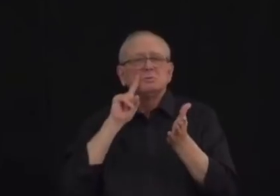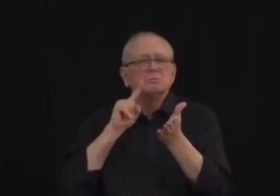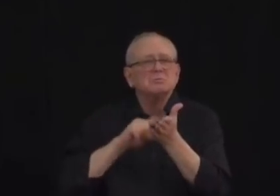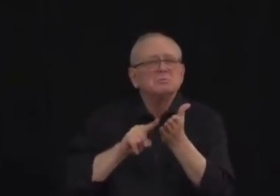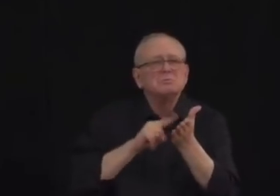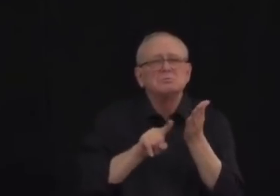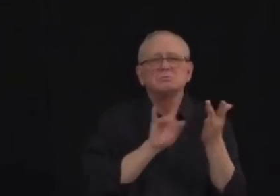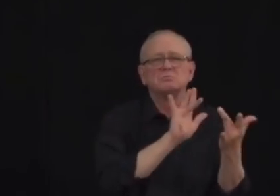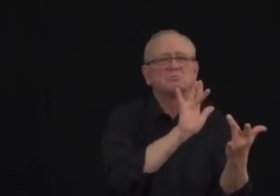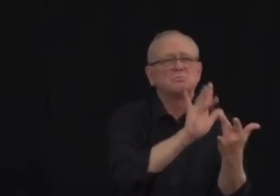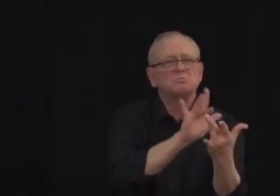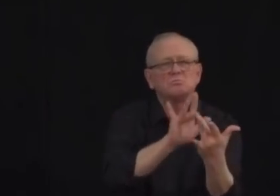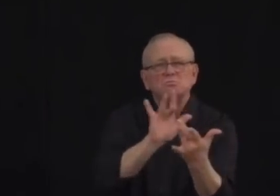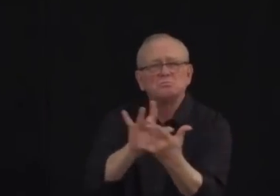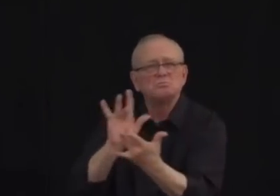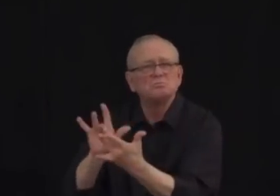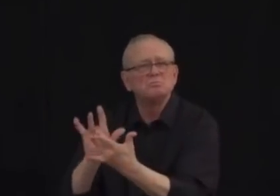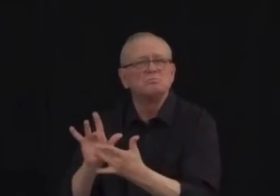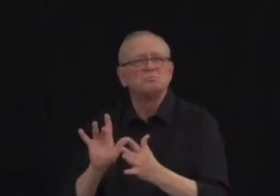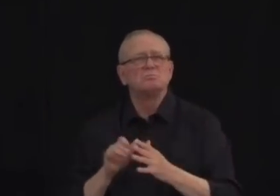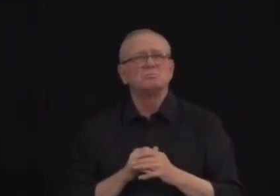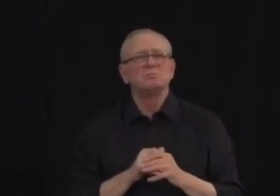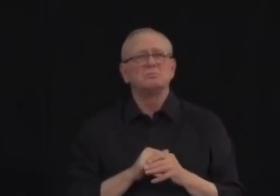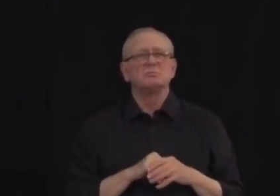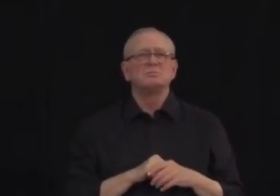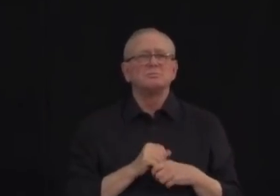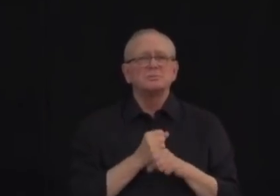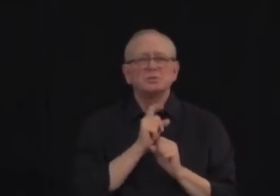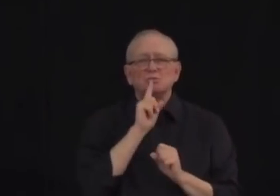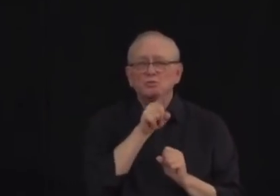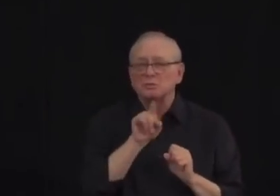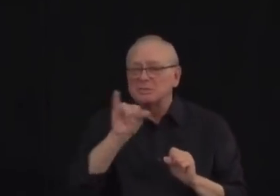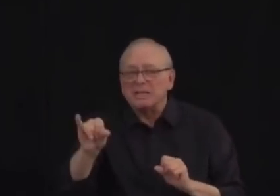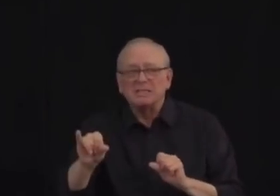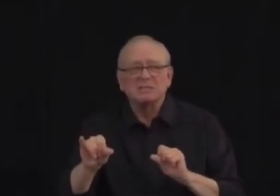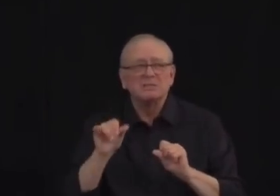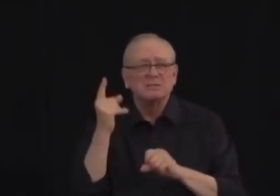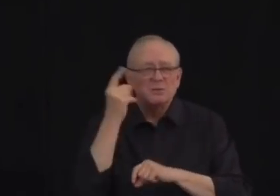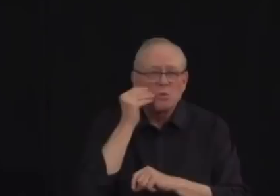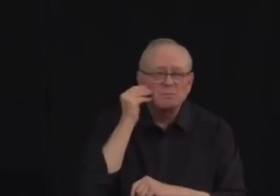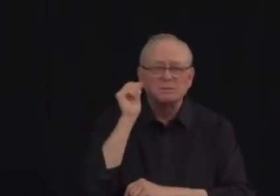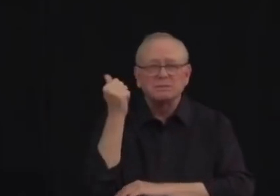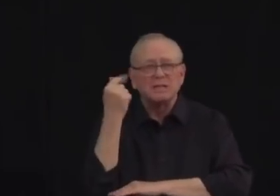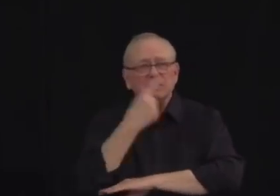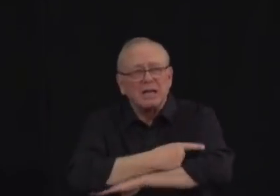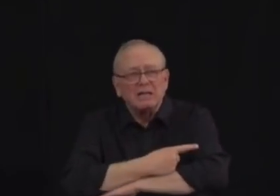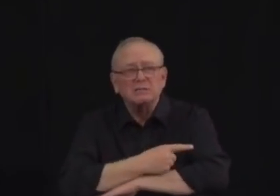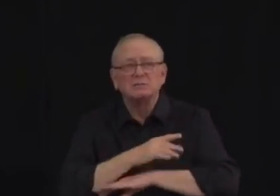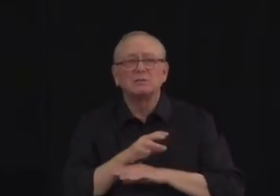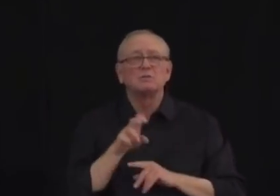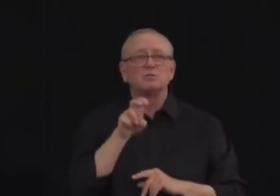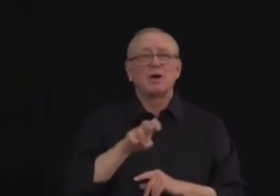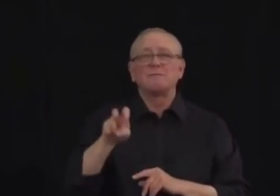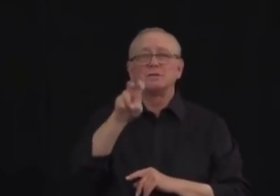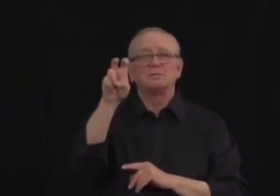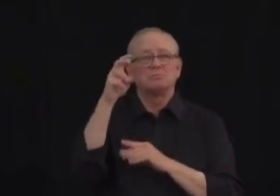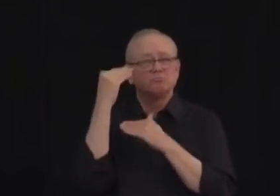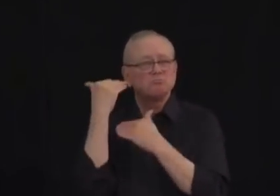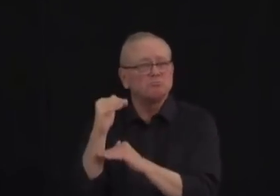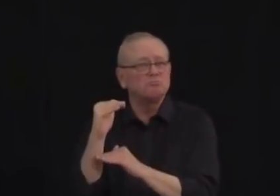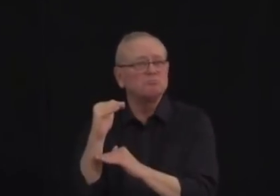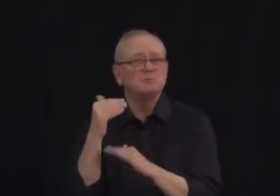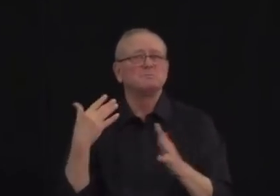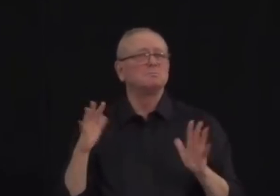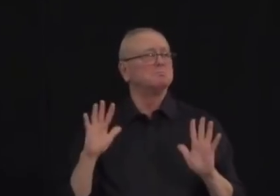case, that they do stay home for 14 days. In addition to travel restrictions, thinking about where Albertans travel